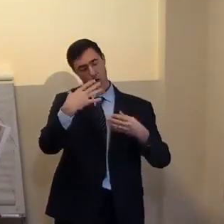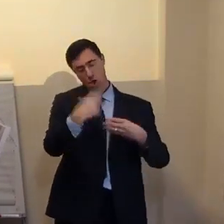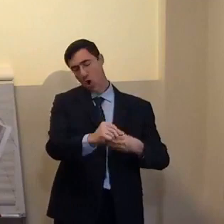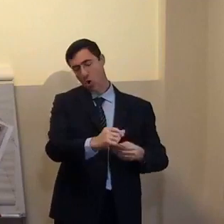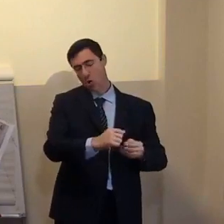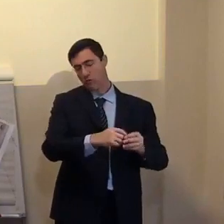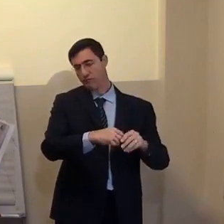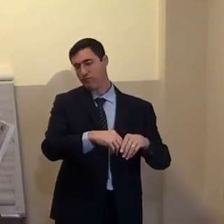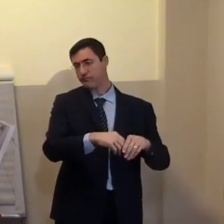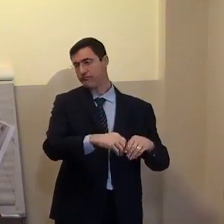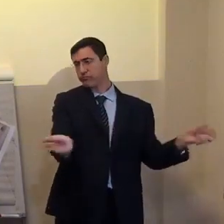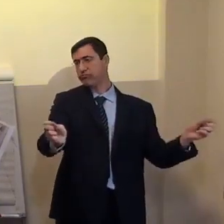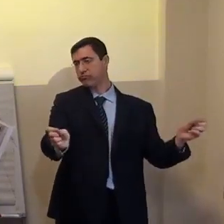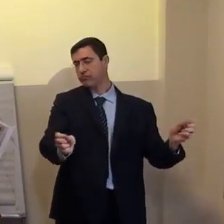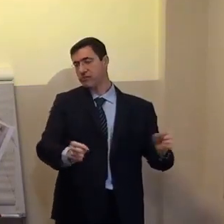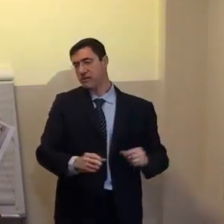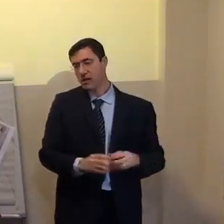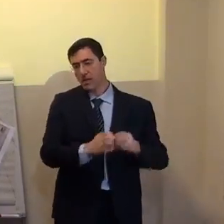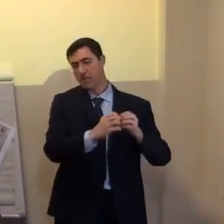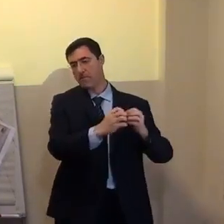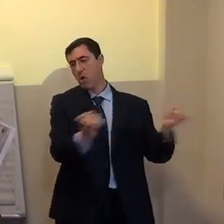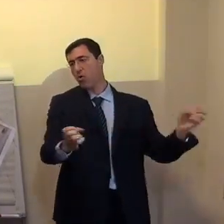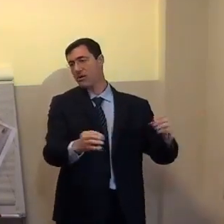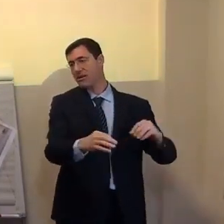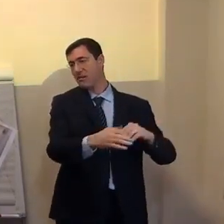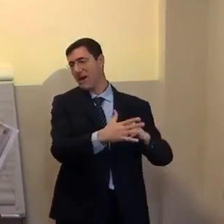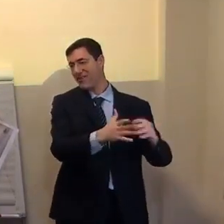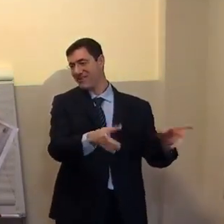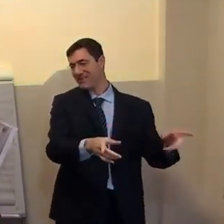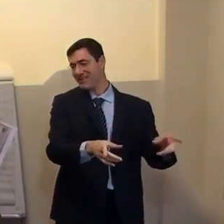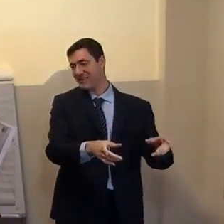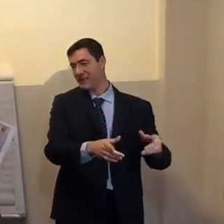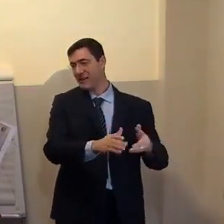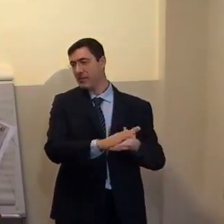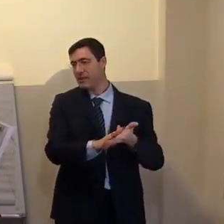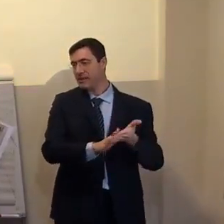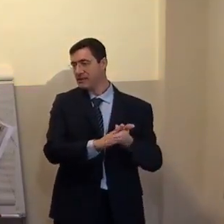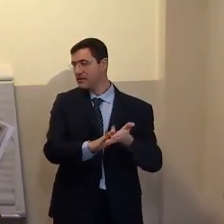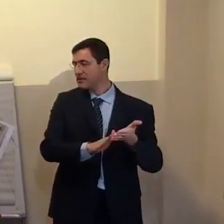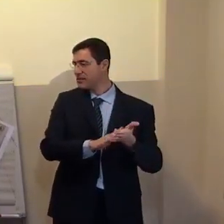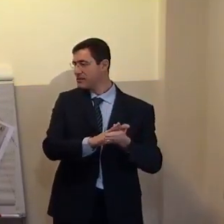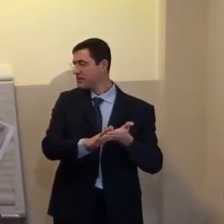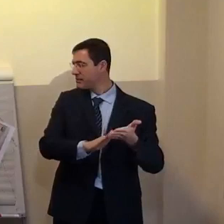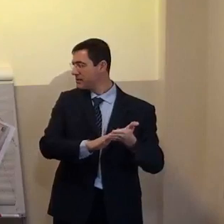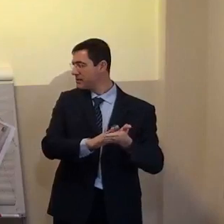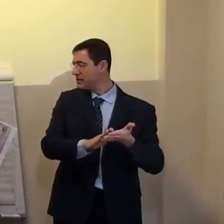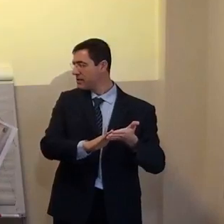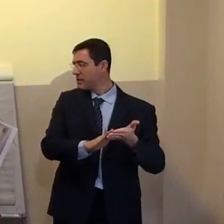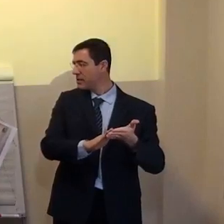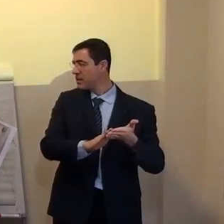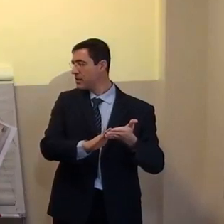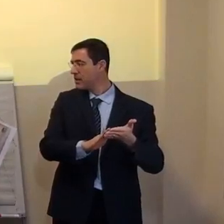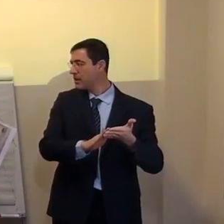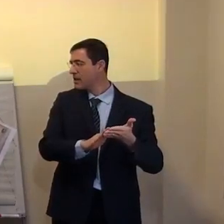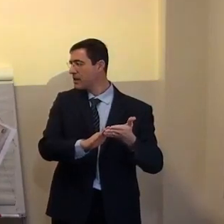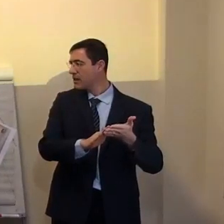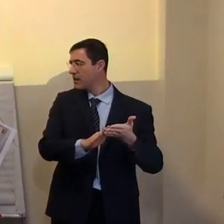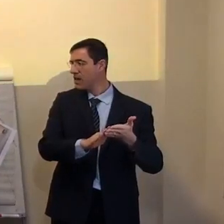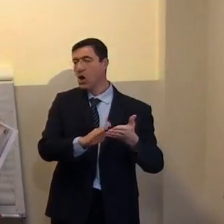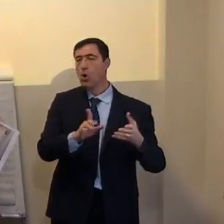And nailed the door, him not able to go out. He was very sad. Nailed the door, so he couldn't go out.